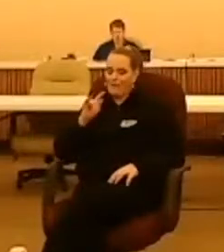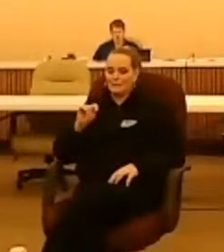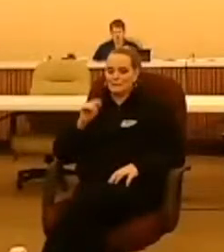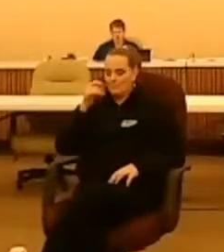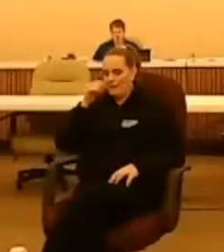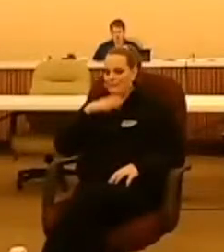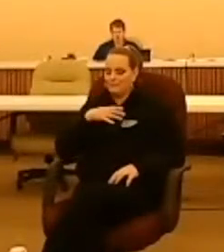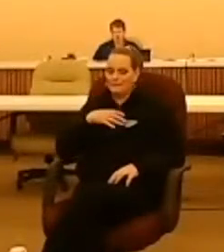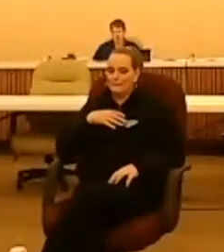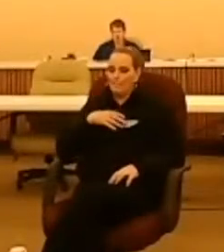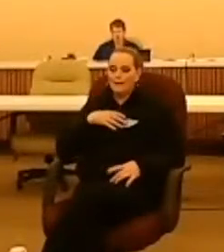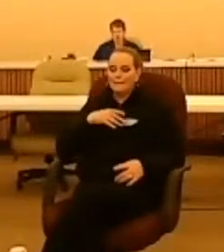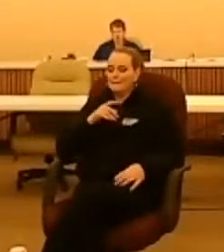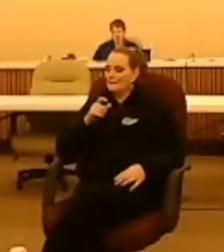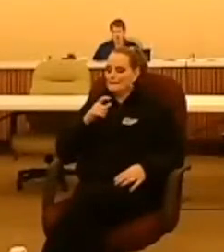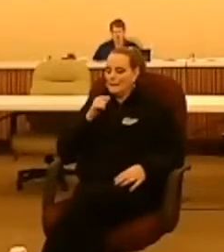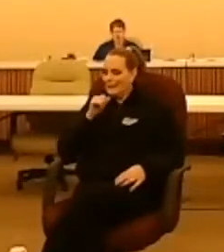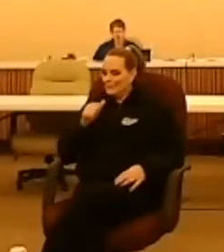want